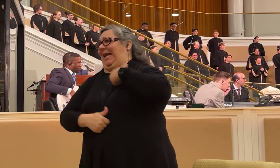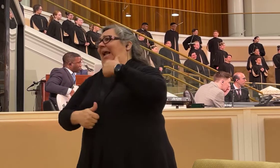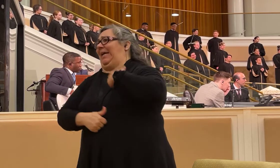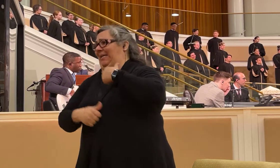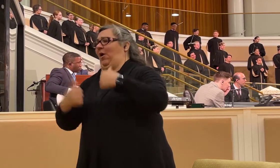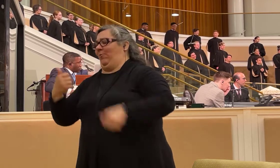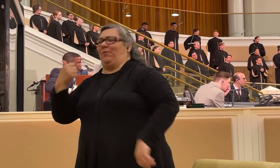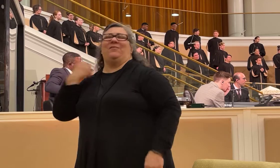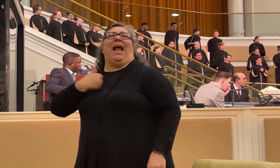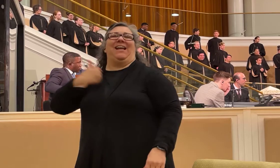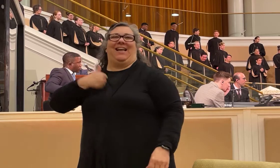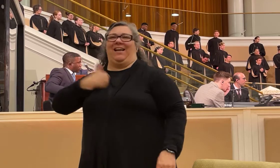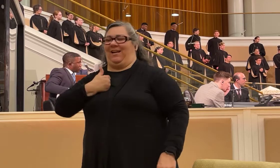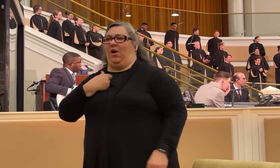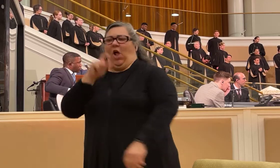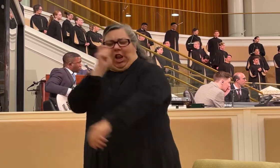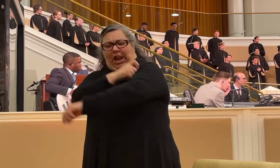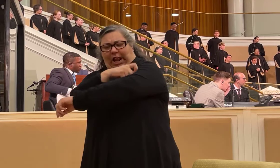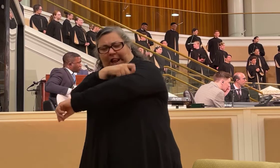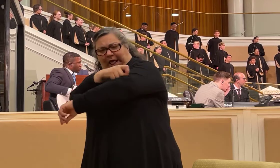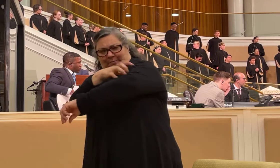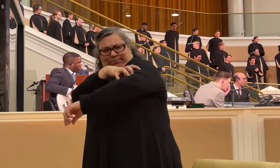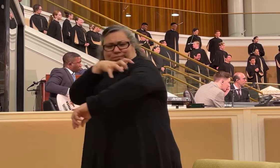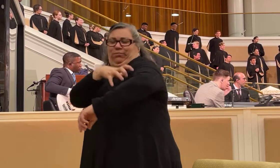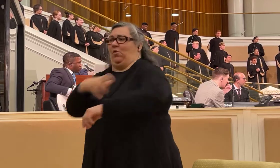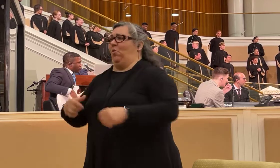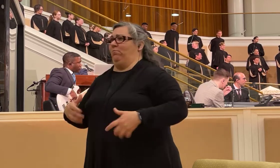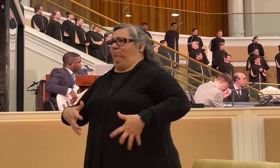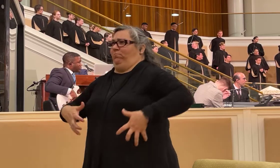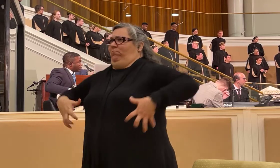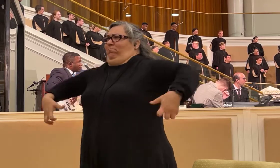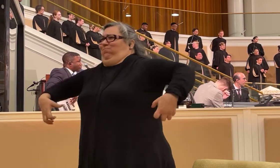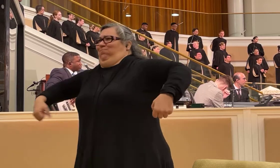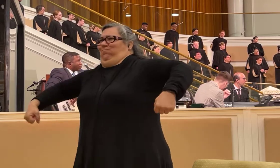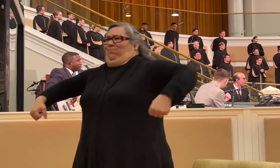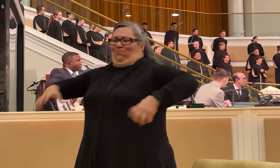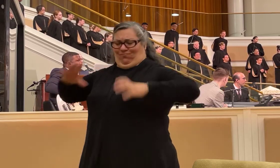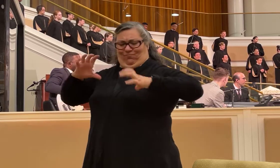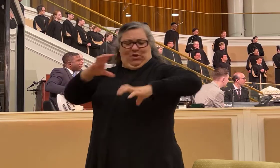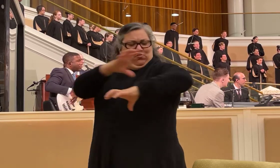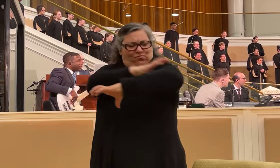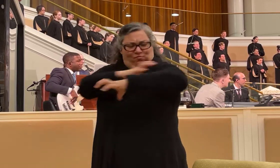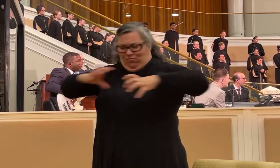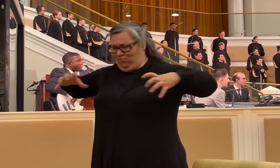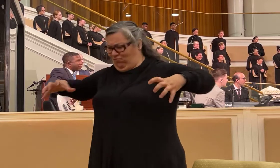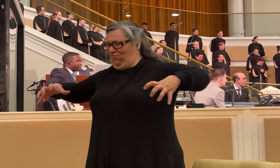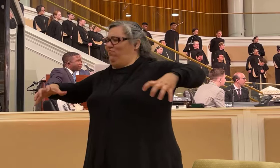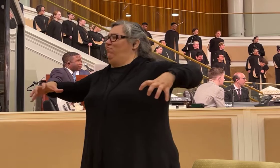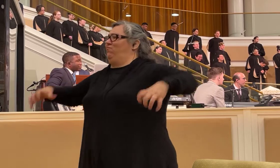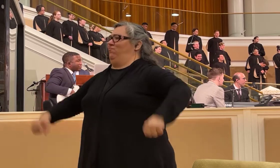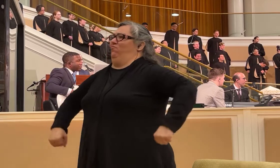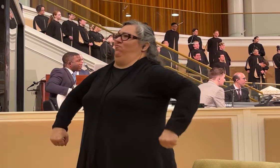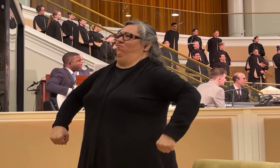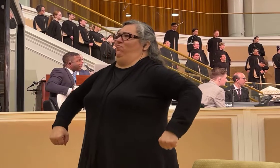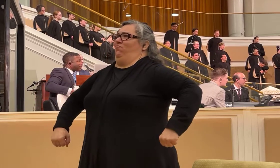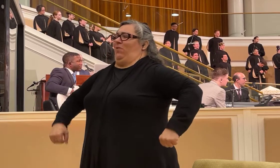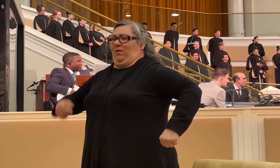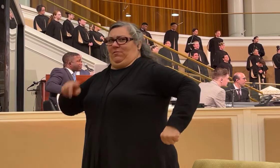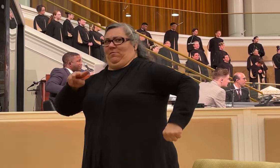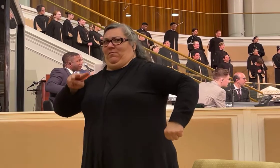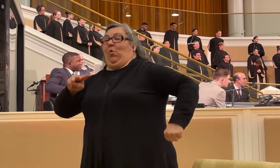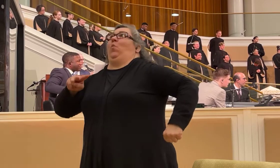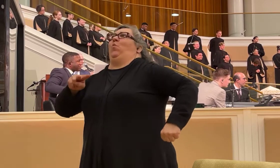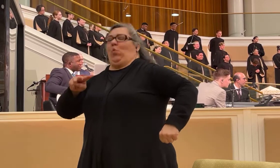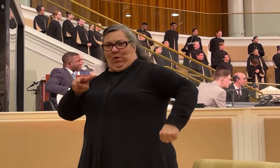mean, tats everywhere, and one of them was bigger than a house, and arms just big around, and I thought, that's a